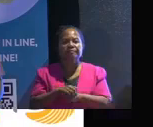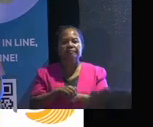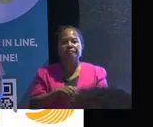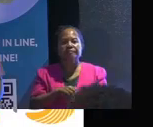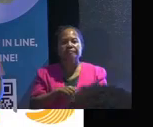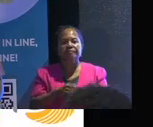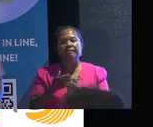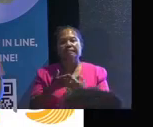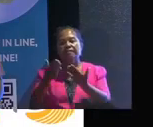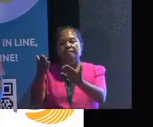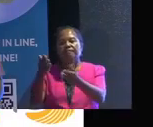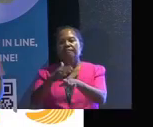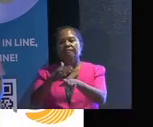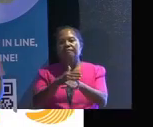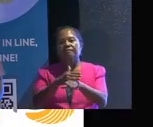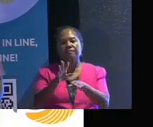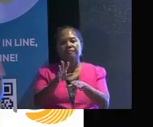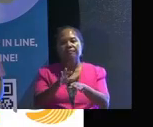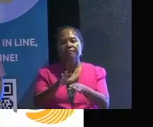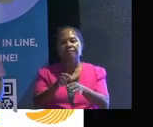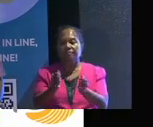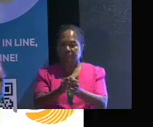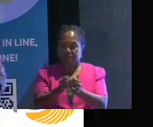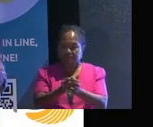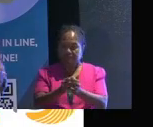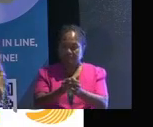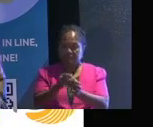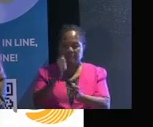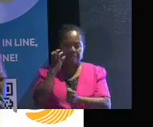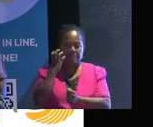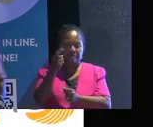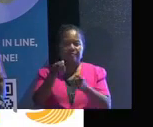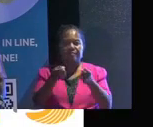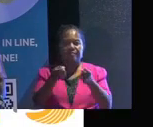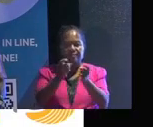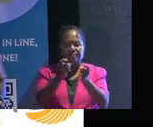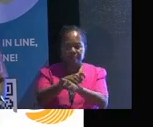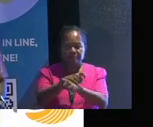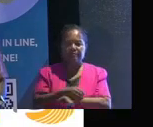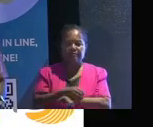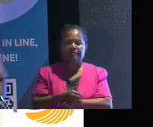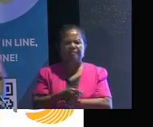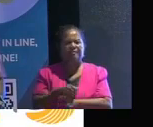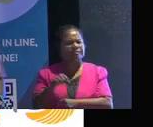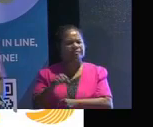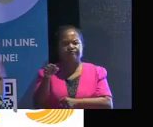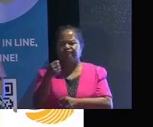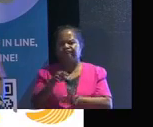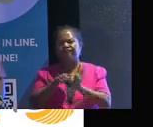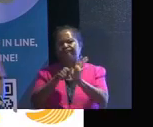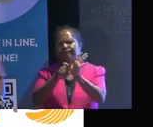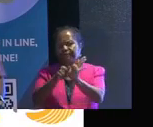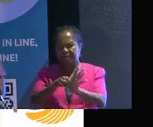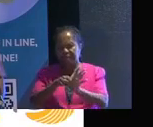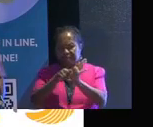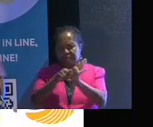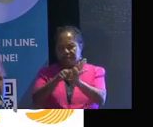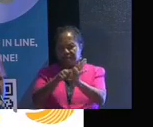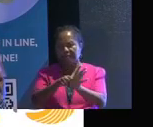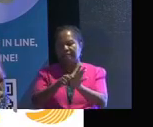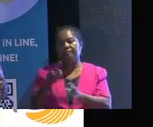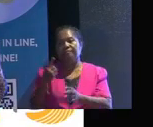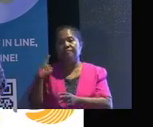lodge another new declaration, it's when you have a change in your dependence. It's not an annual lodgement.